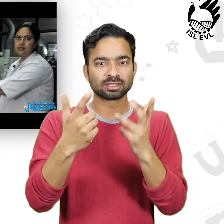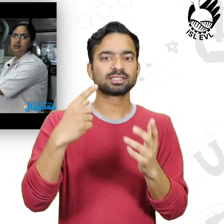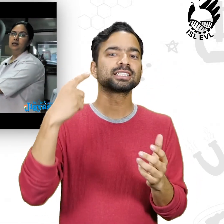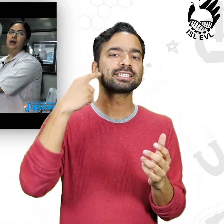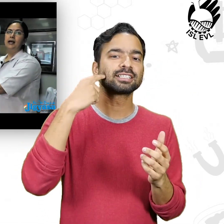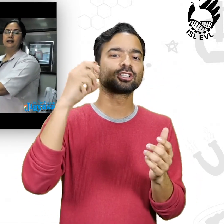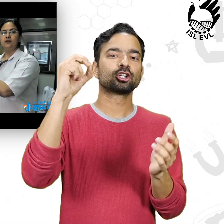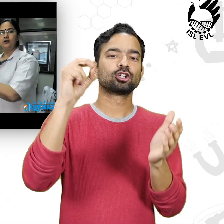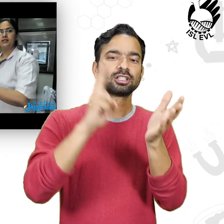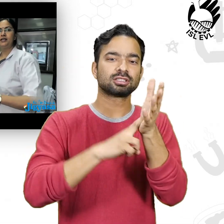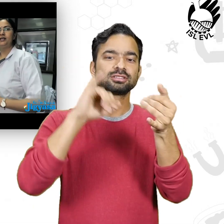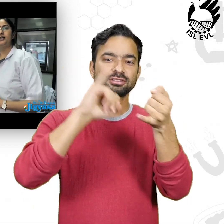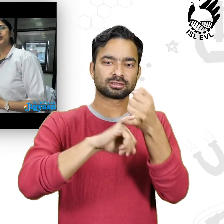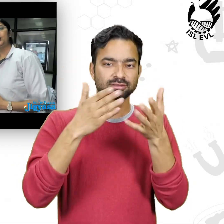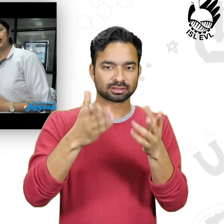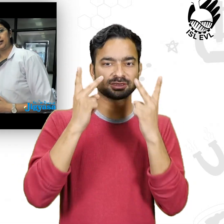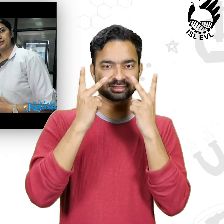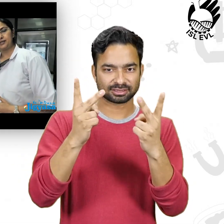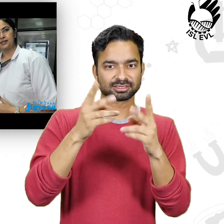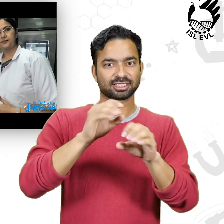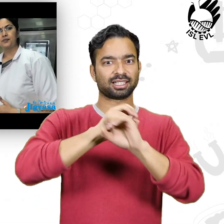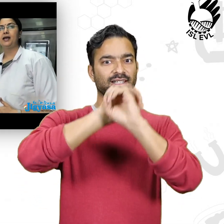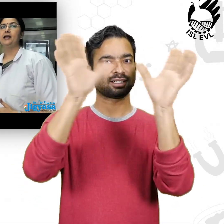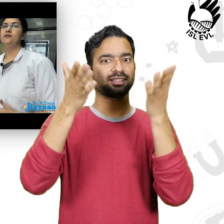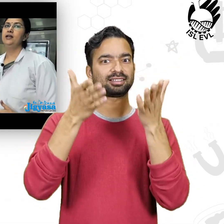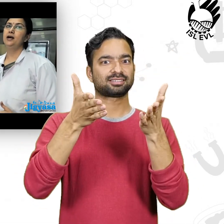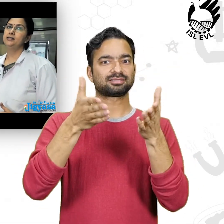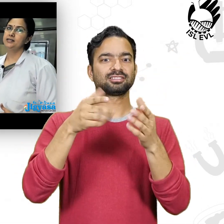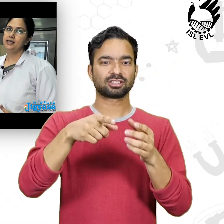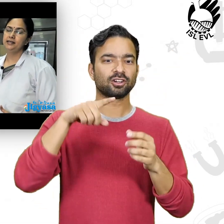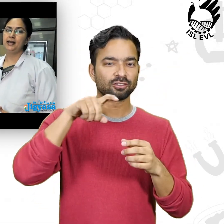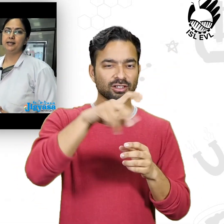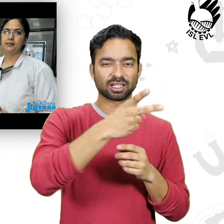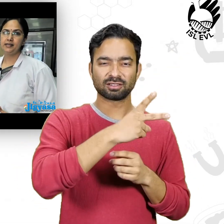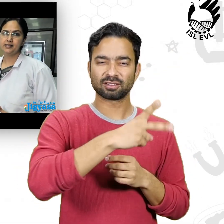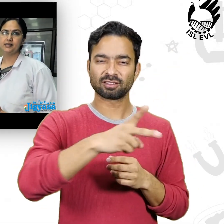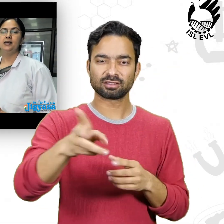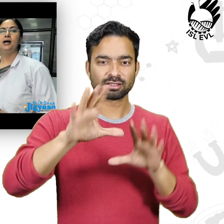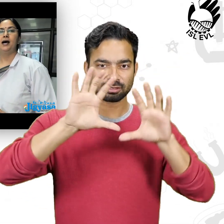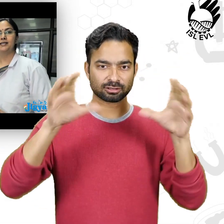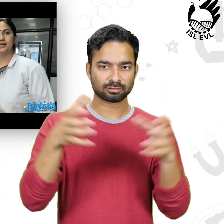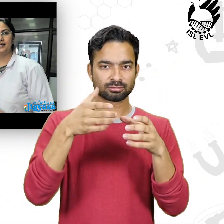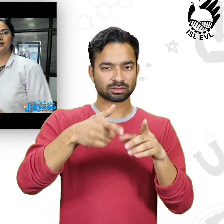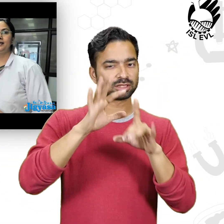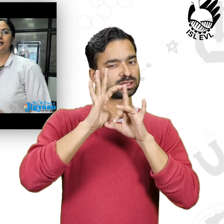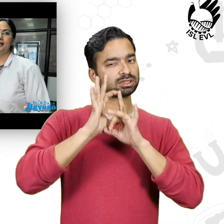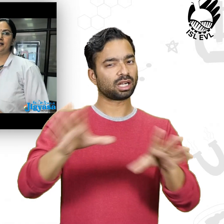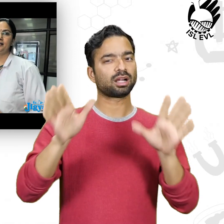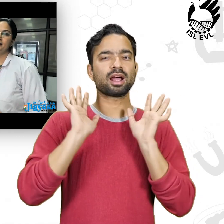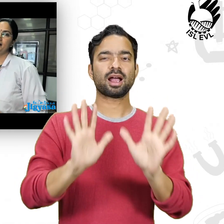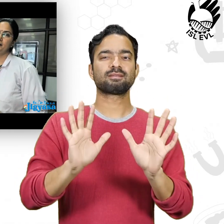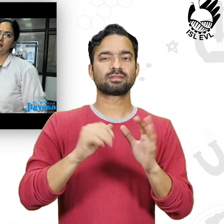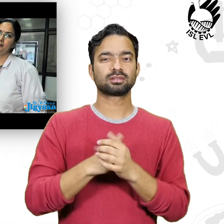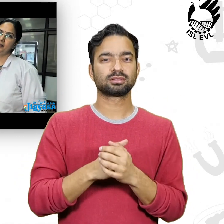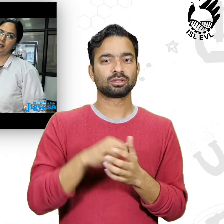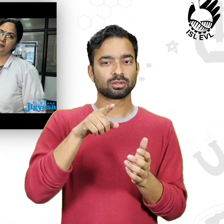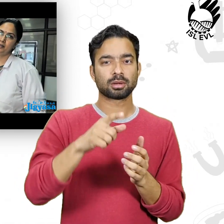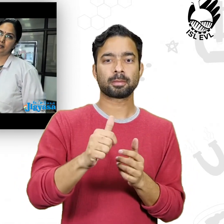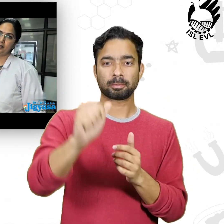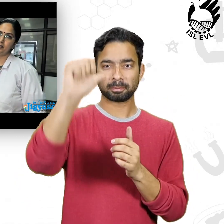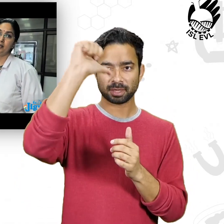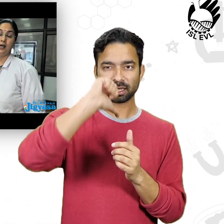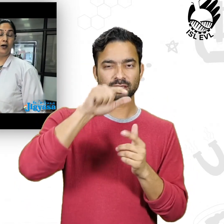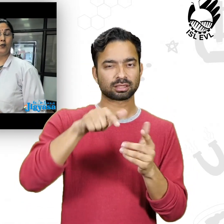analyzer and converted into ions. And we are seeing the elements arsenic, lead, cadmium